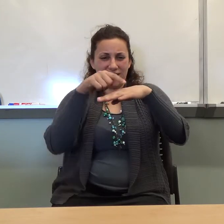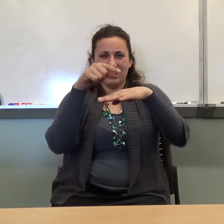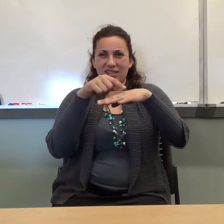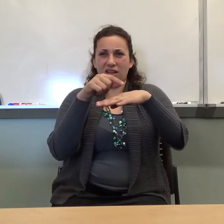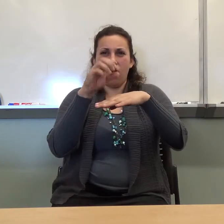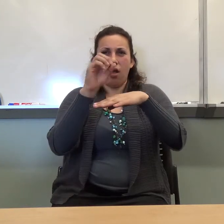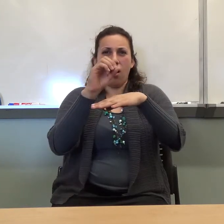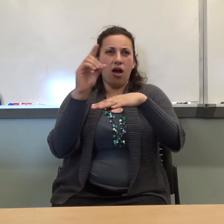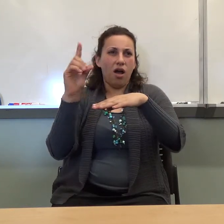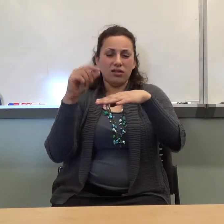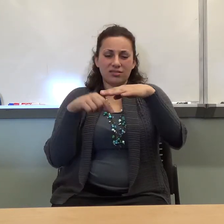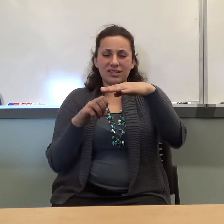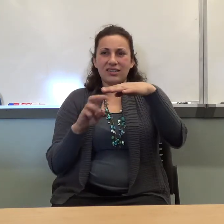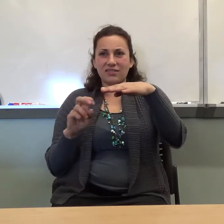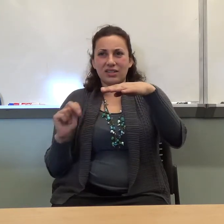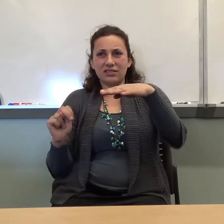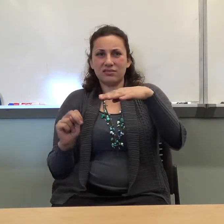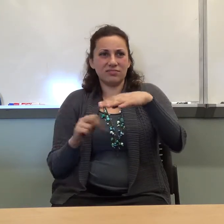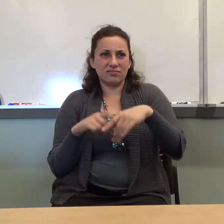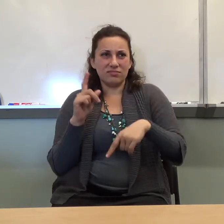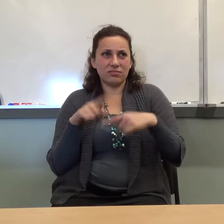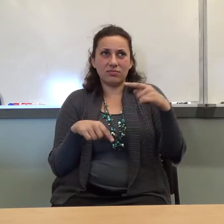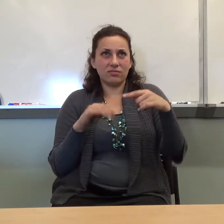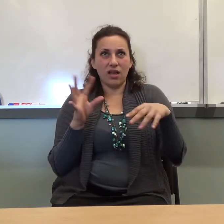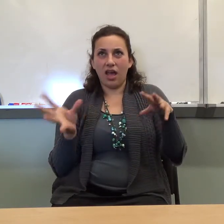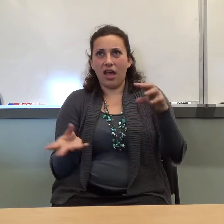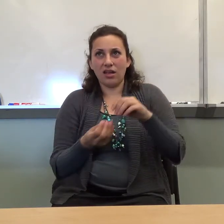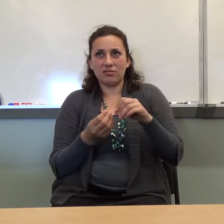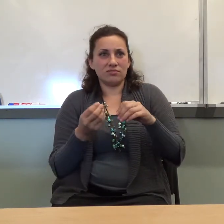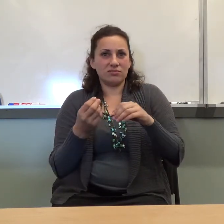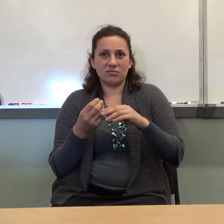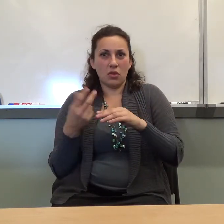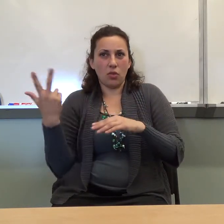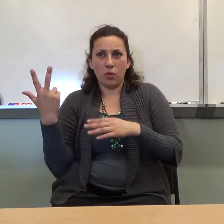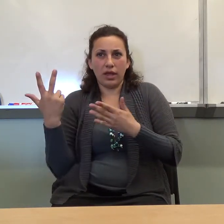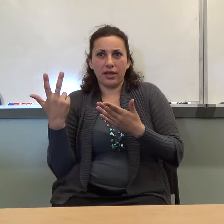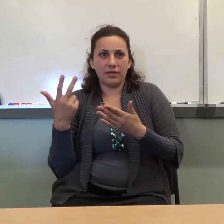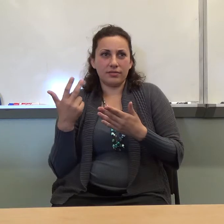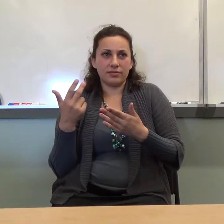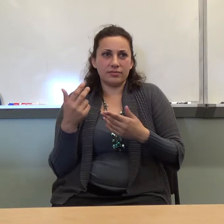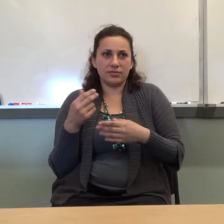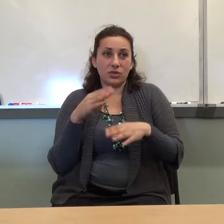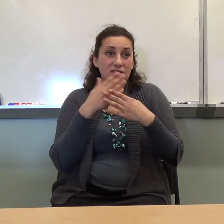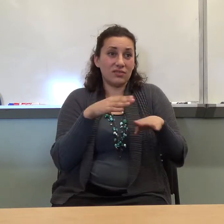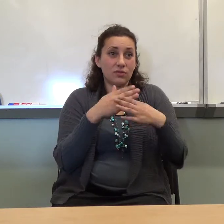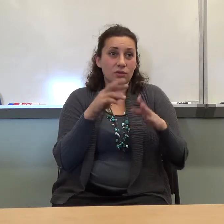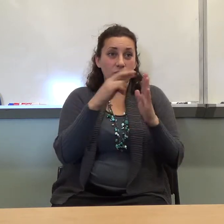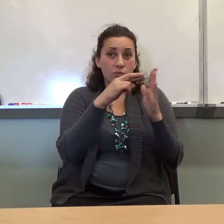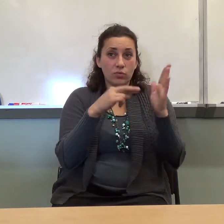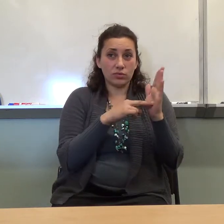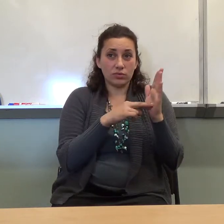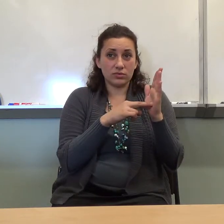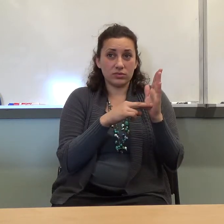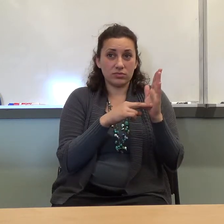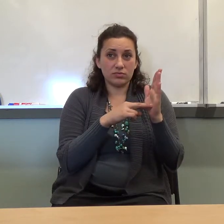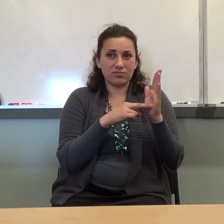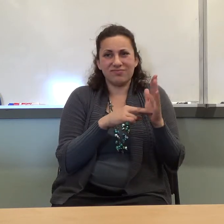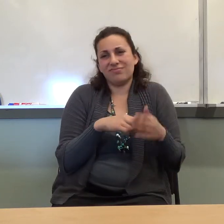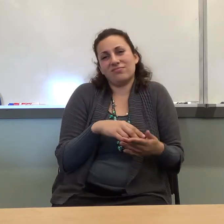3 or a number that's divisible by 3. So all those divisibility rules are giving us nothing. So we're